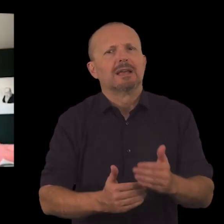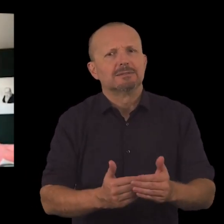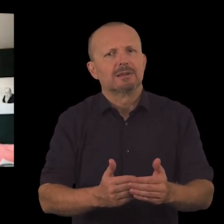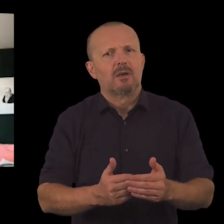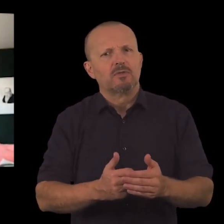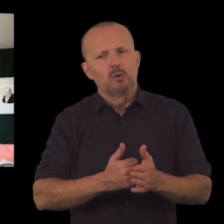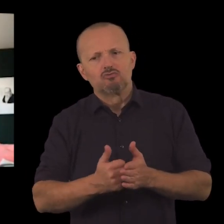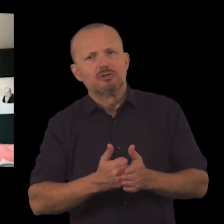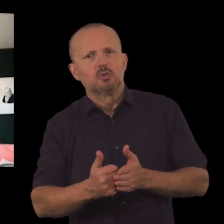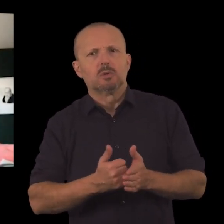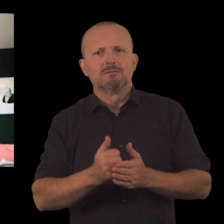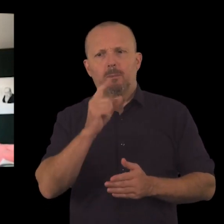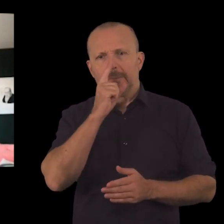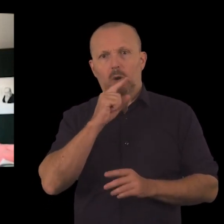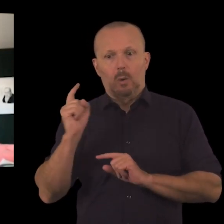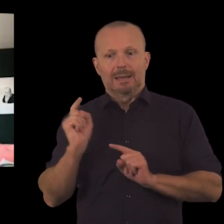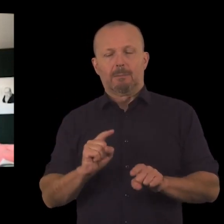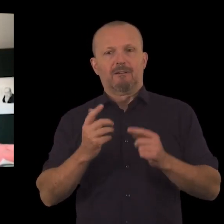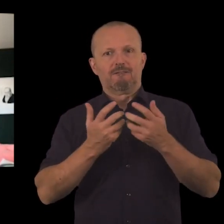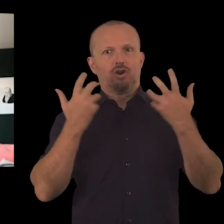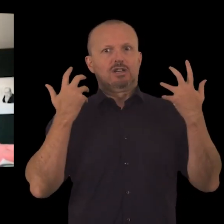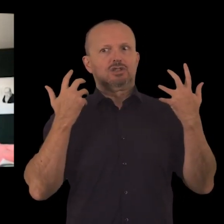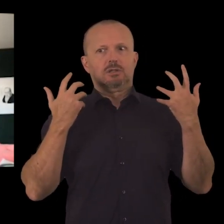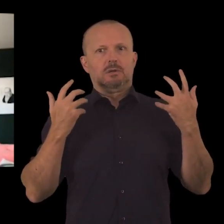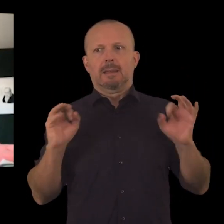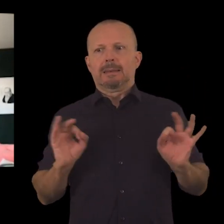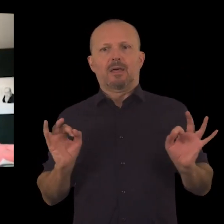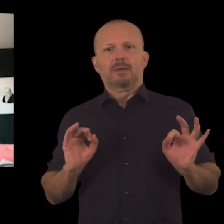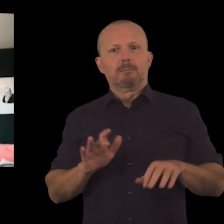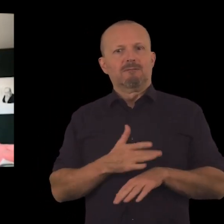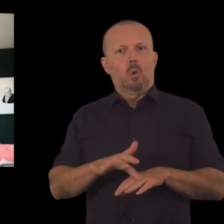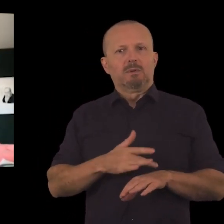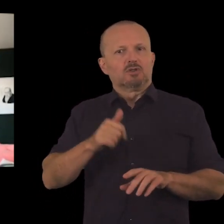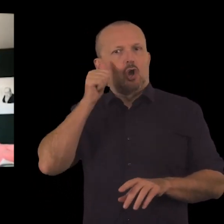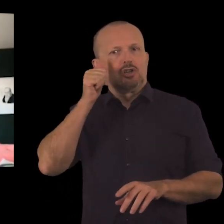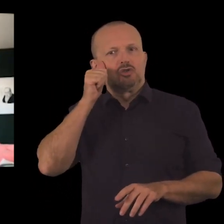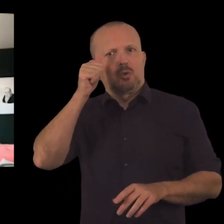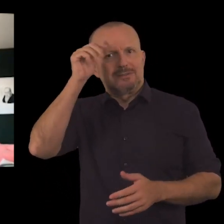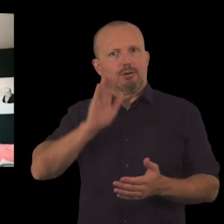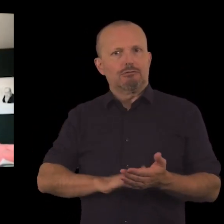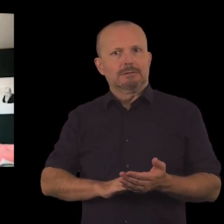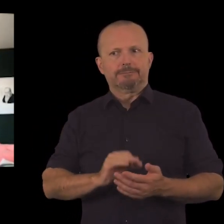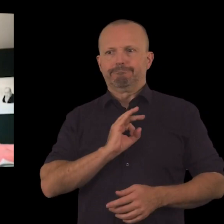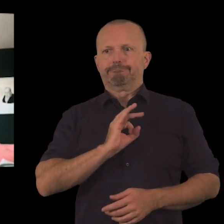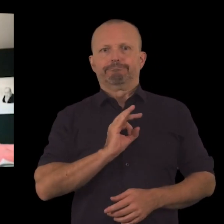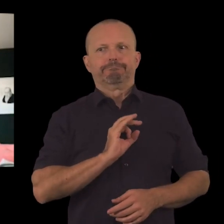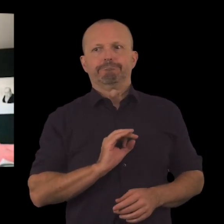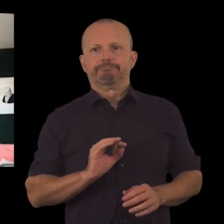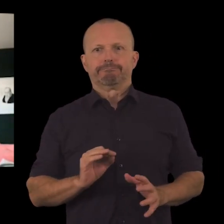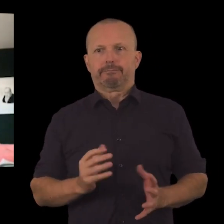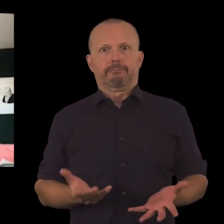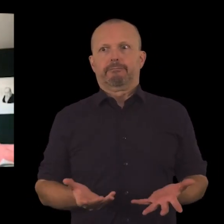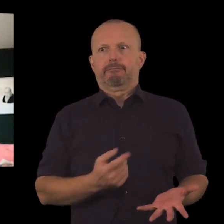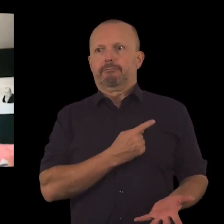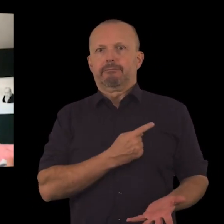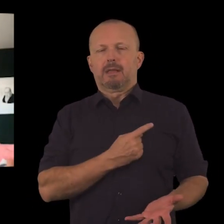creating those kind of rituals for people that are coming completely fresh with no performance background whatsoever, and how are you